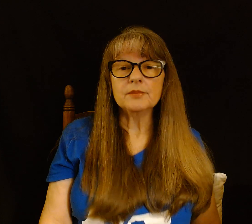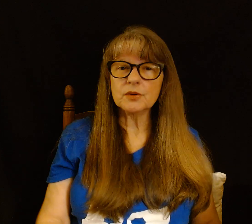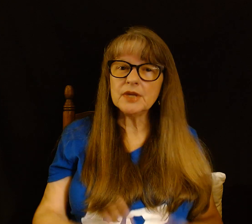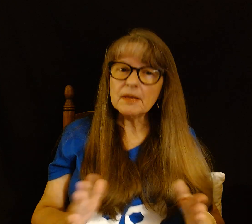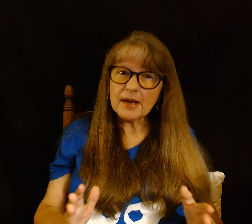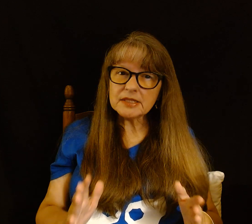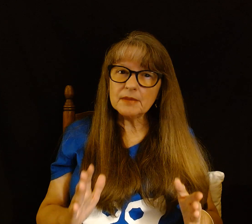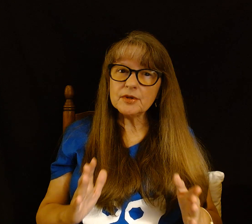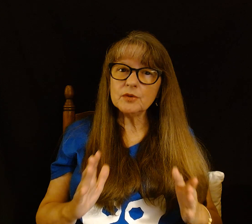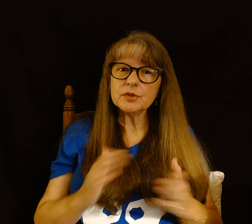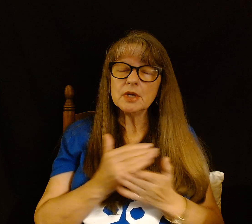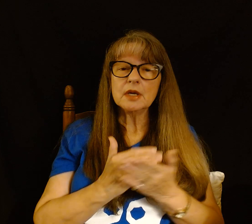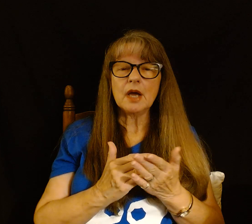think about some of those